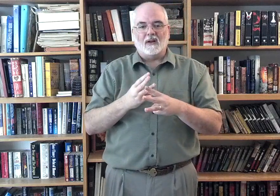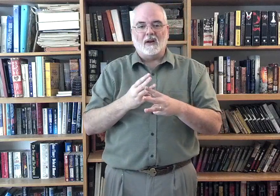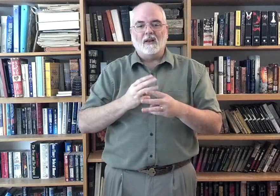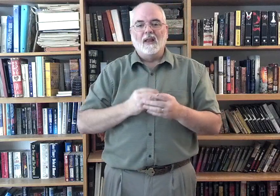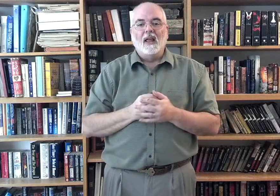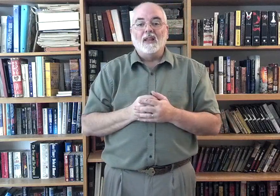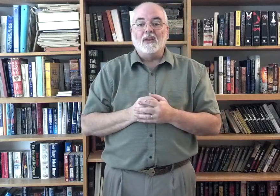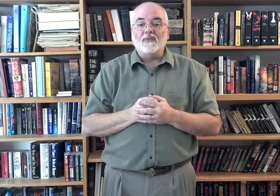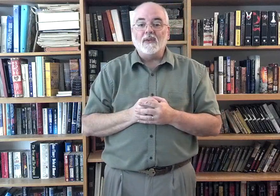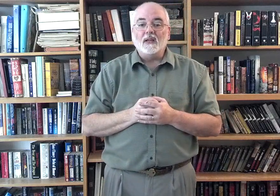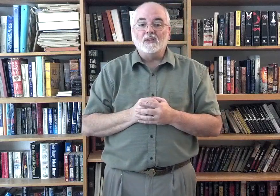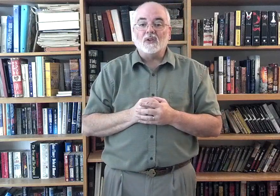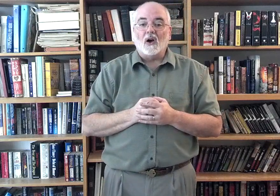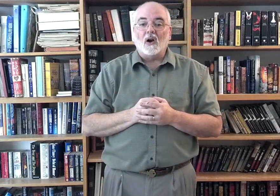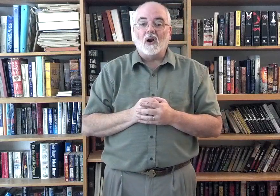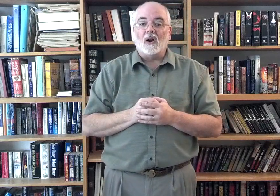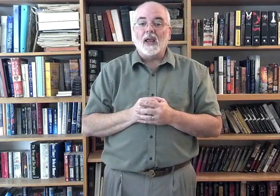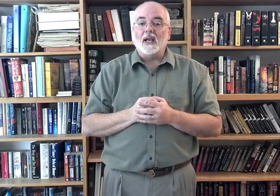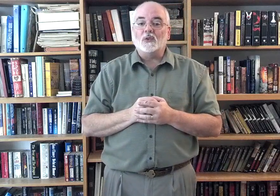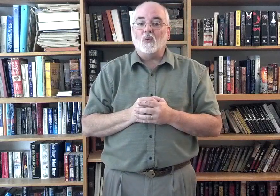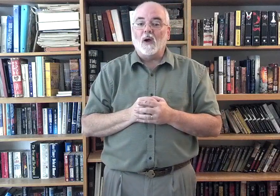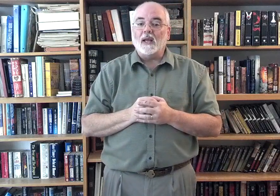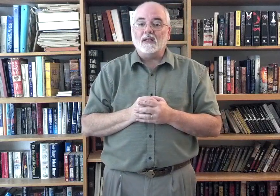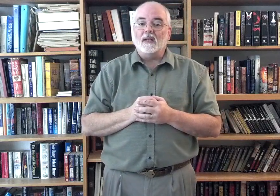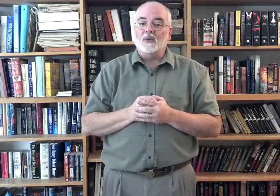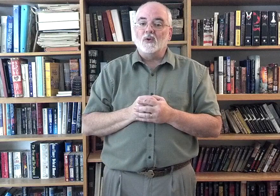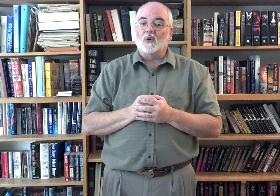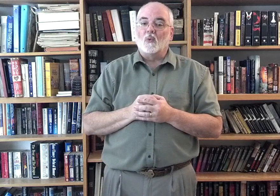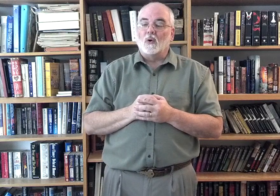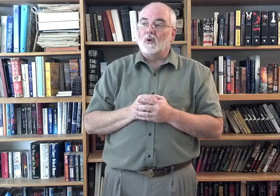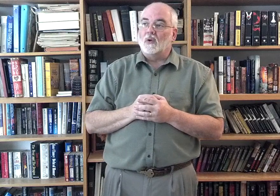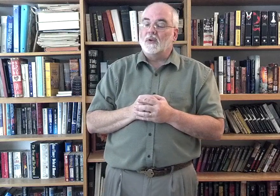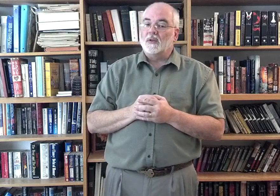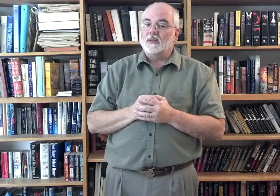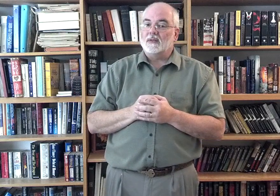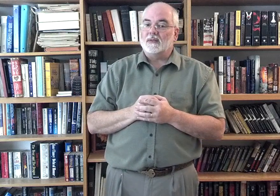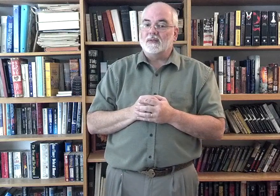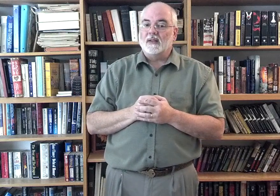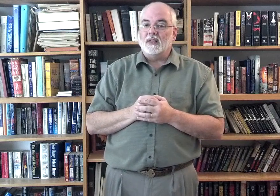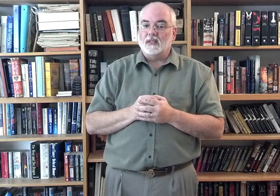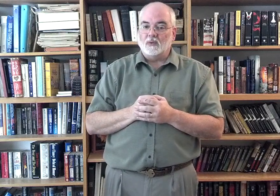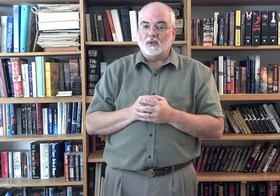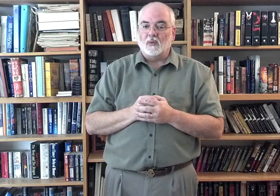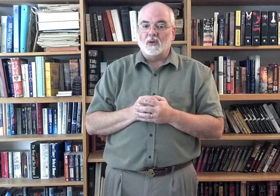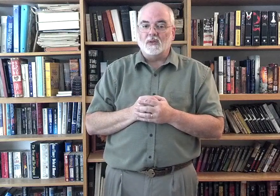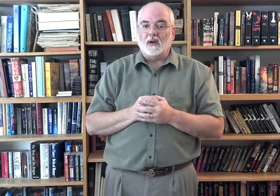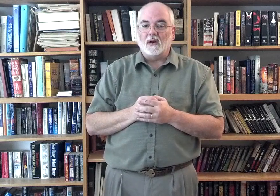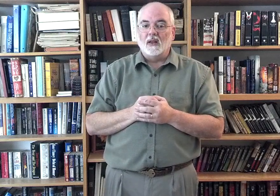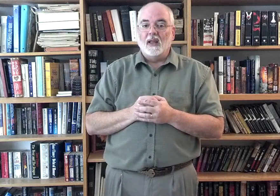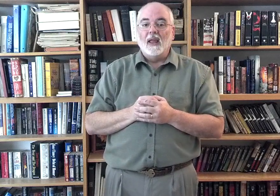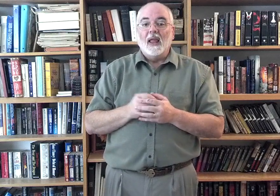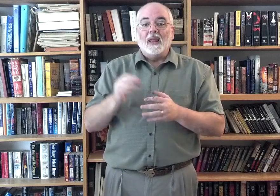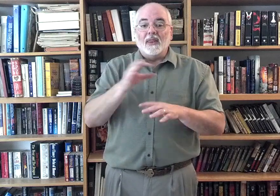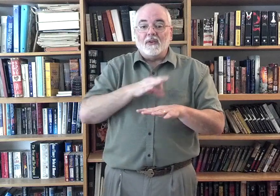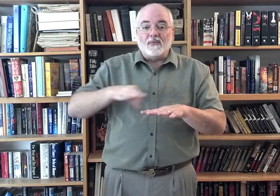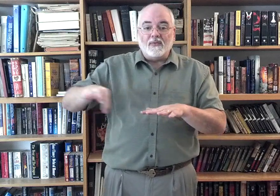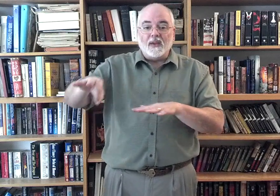right? The fields are as white in your world, is what the words are. The